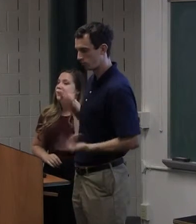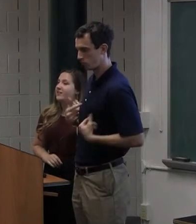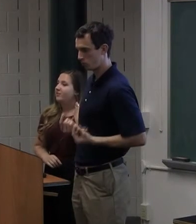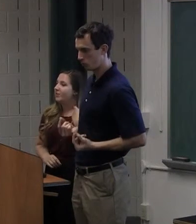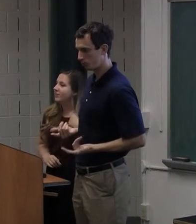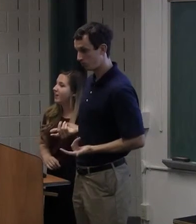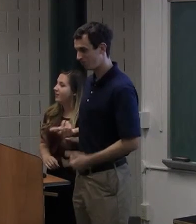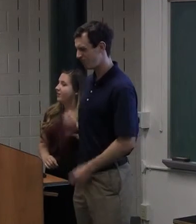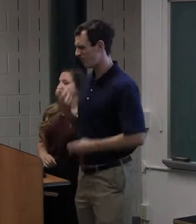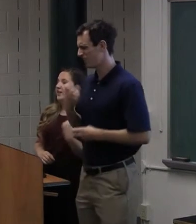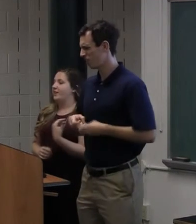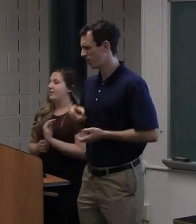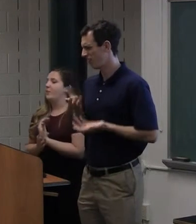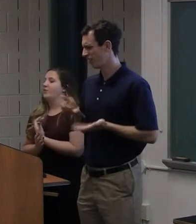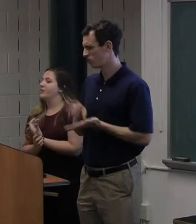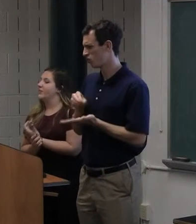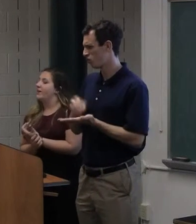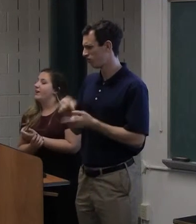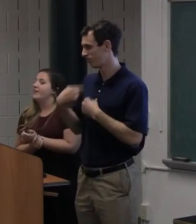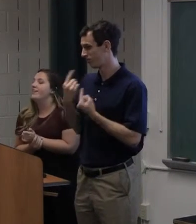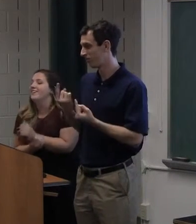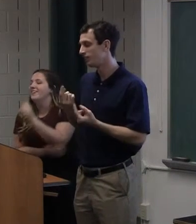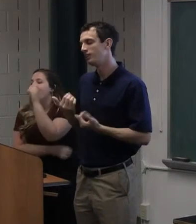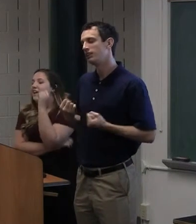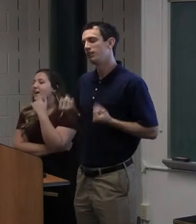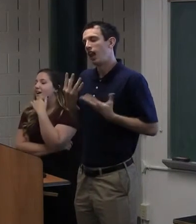Hardest lessons I've learned, I know there's a lot of them, I'm real